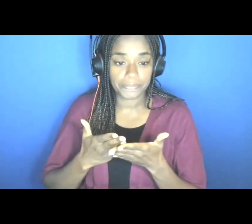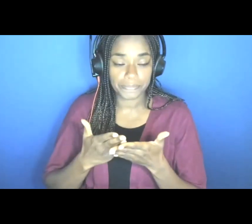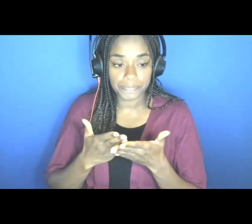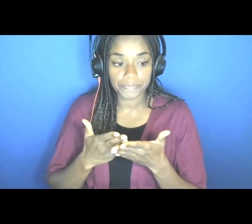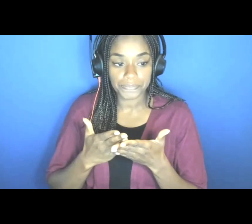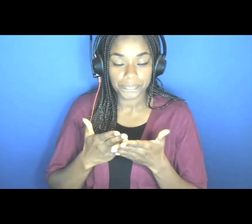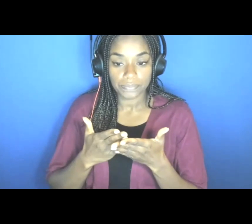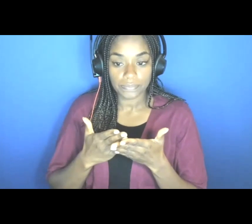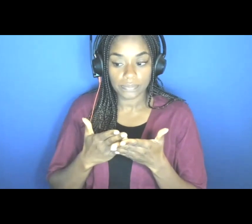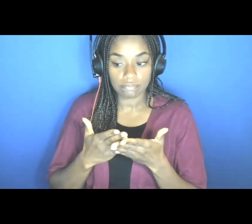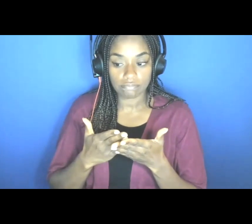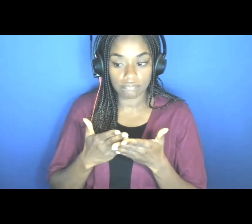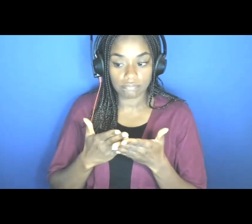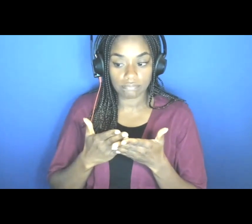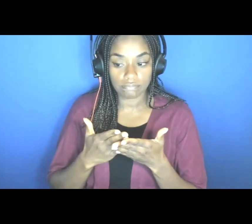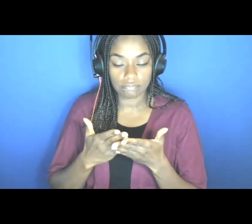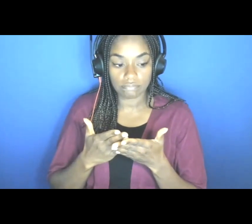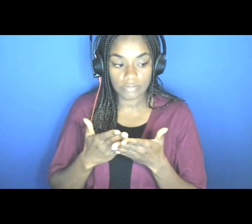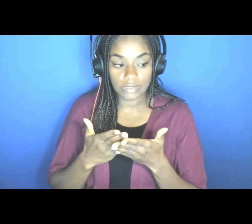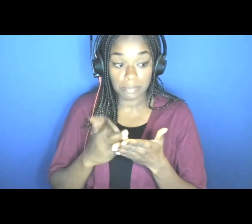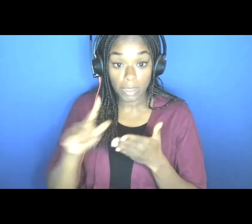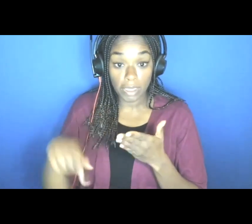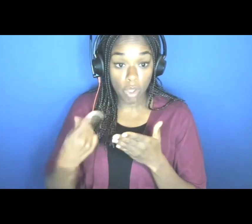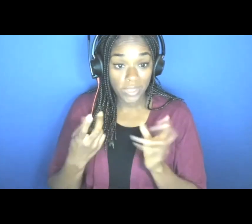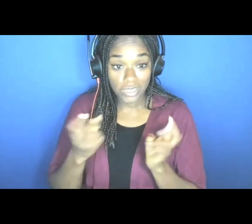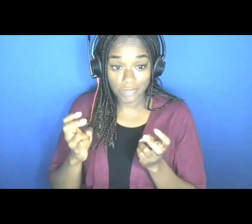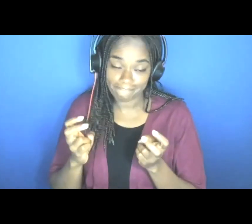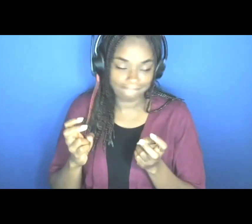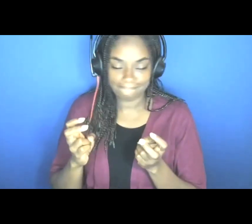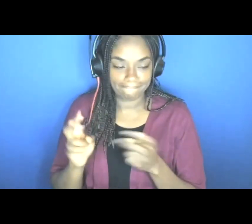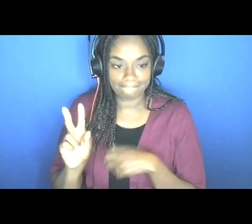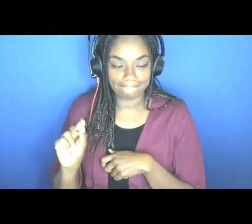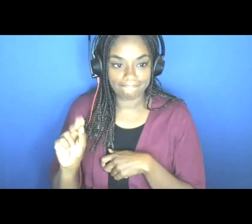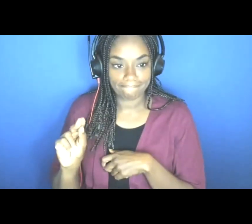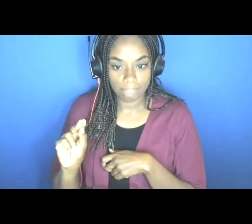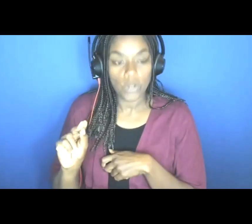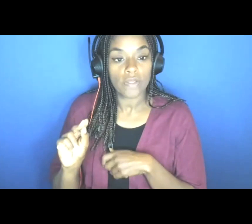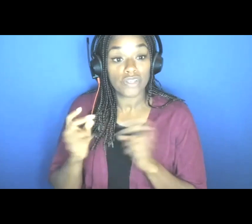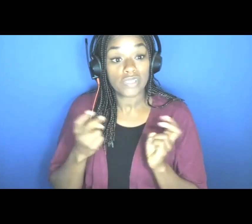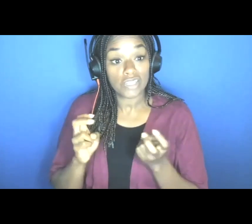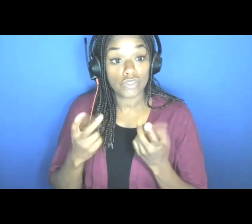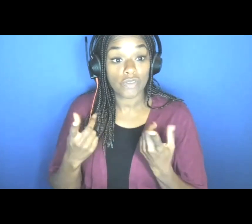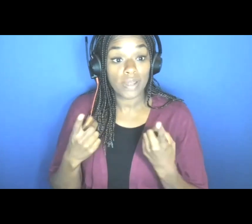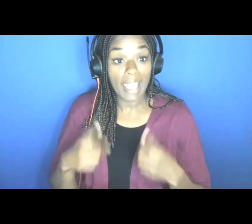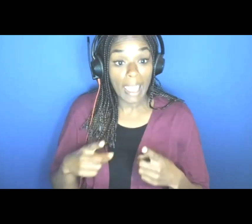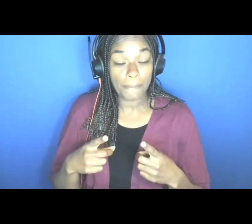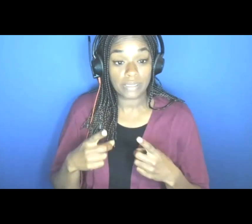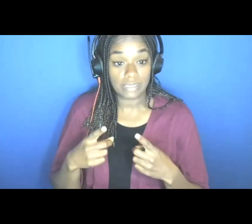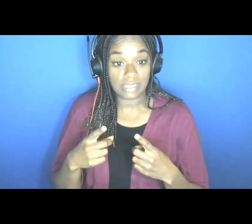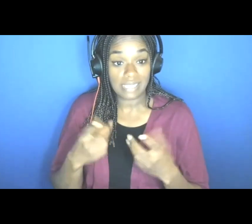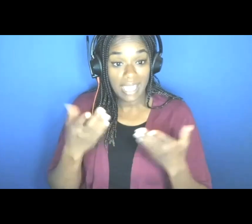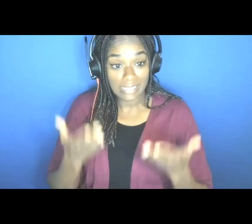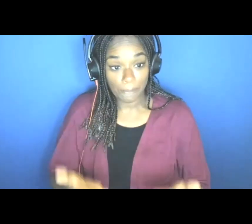but they're not the only issue. There are also issues of what happens to you as a person when you